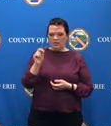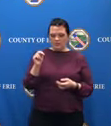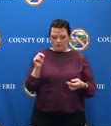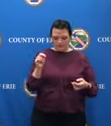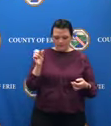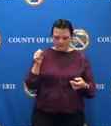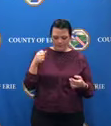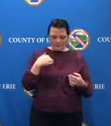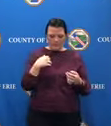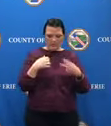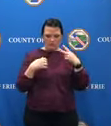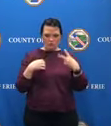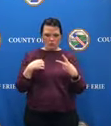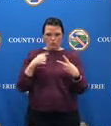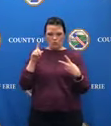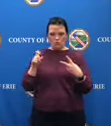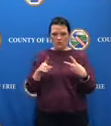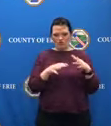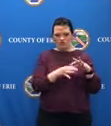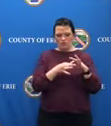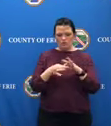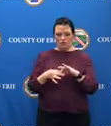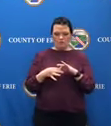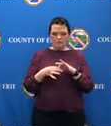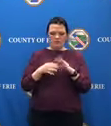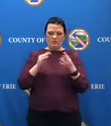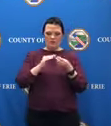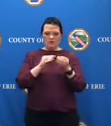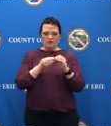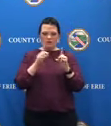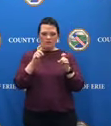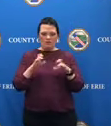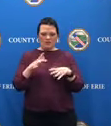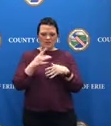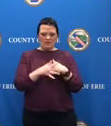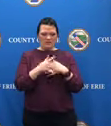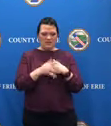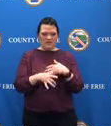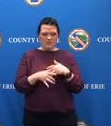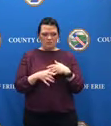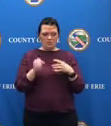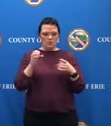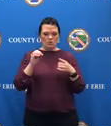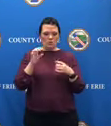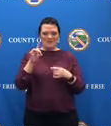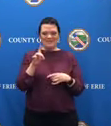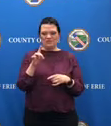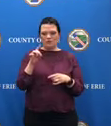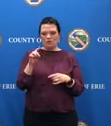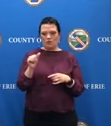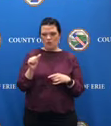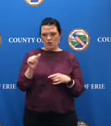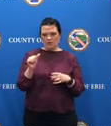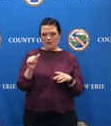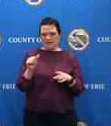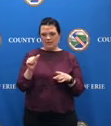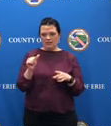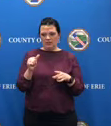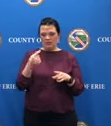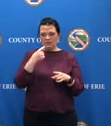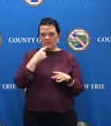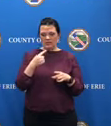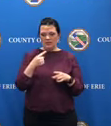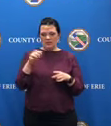Hey, I have two questions in terms of the number of tests available. So the district attorney is saying